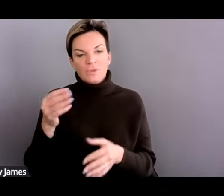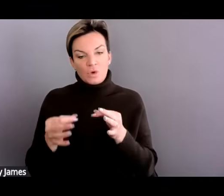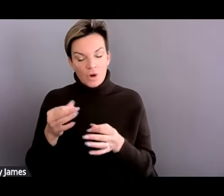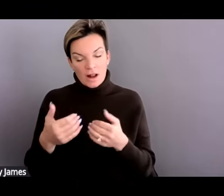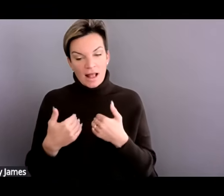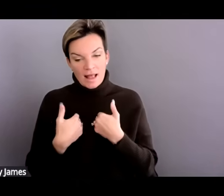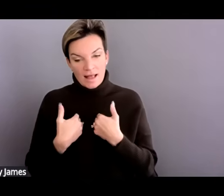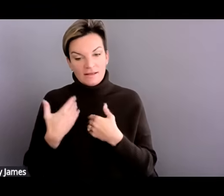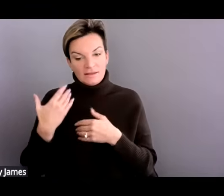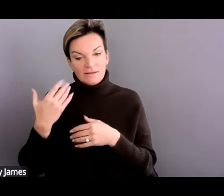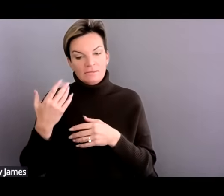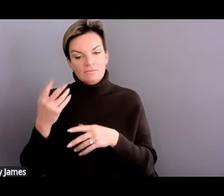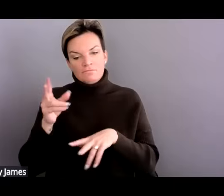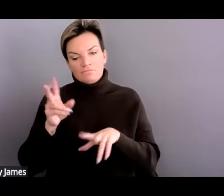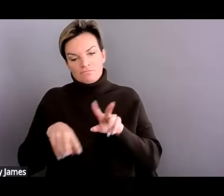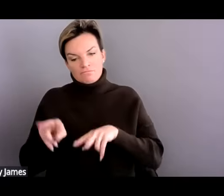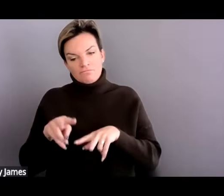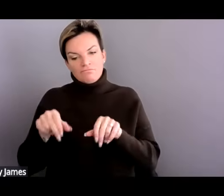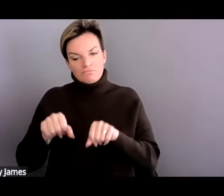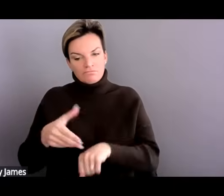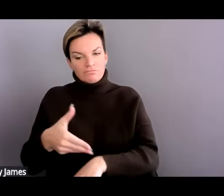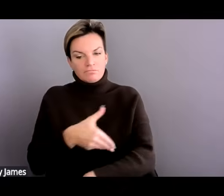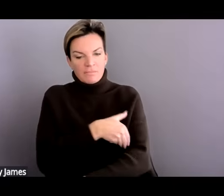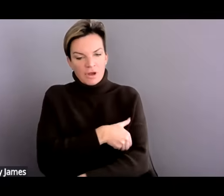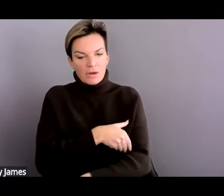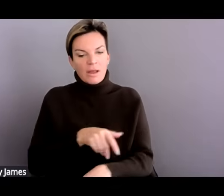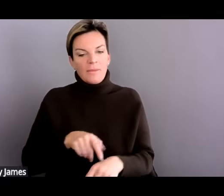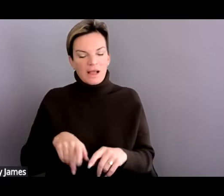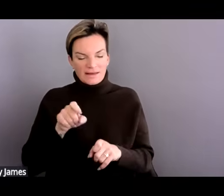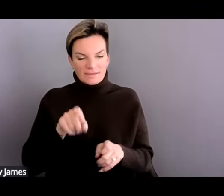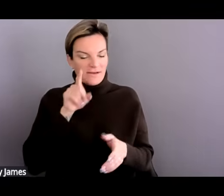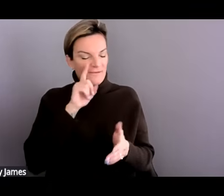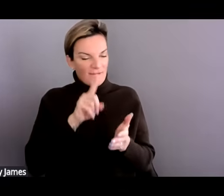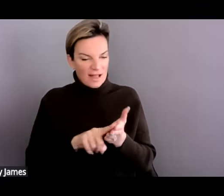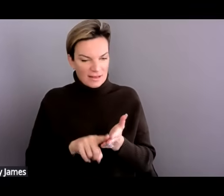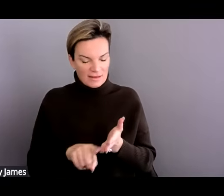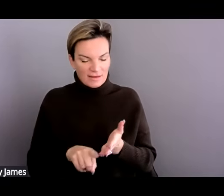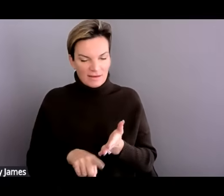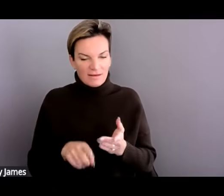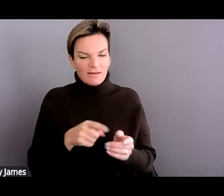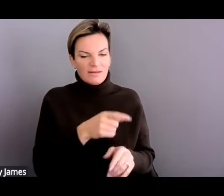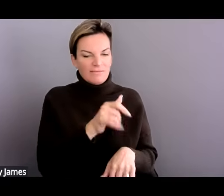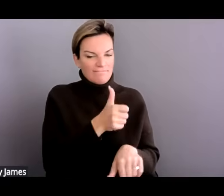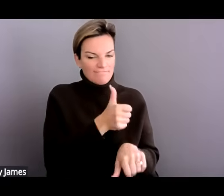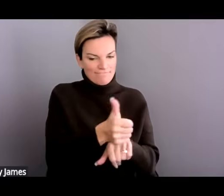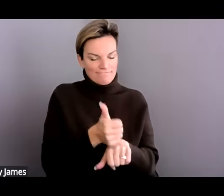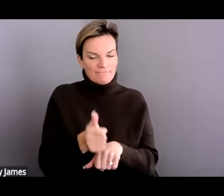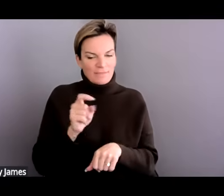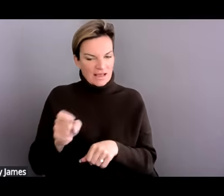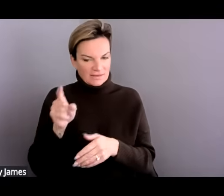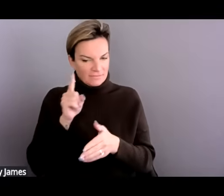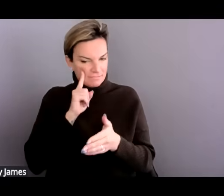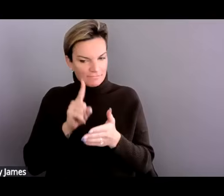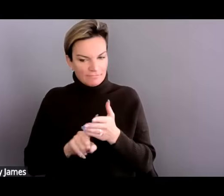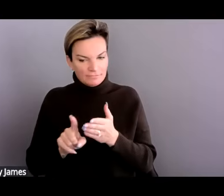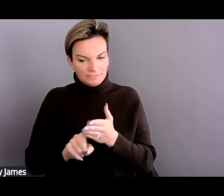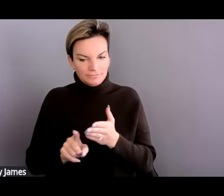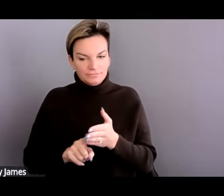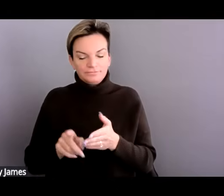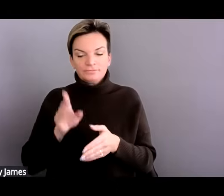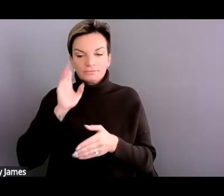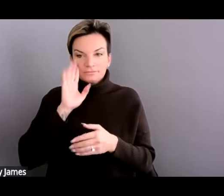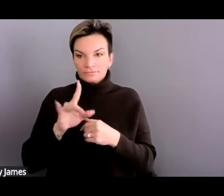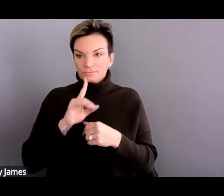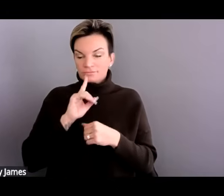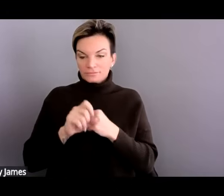need to investigate these allegations. As the board knows, we did quite a drawn out process, trying to evaluate,